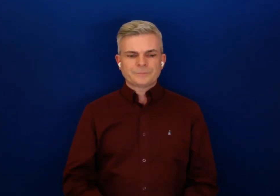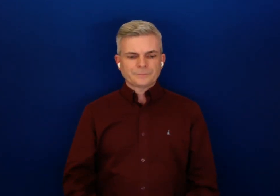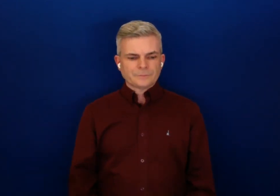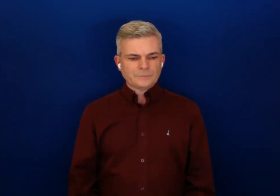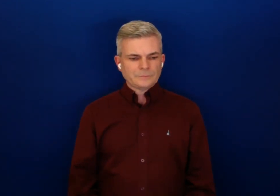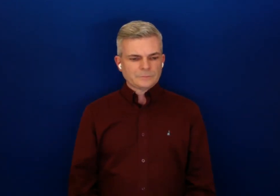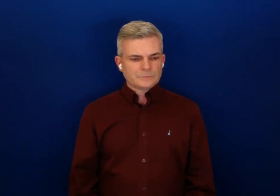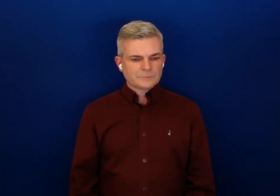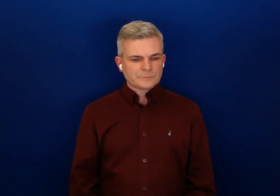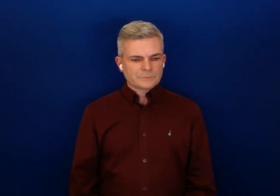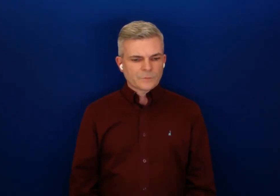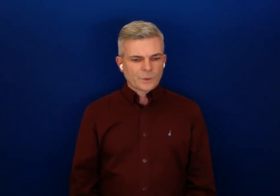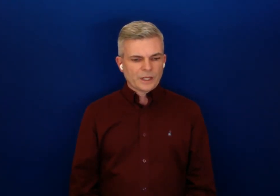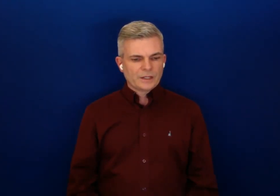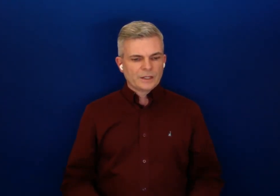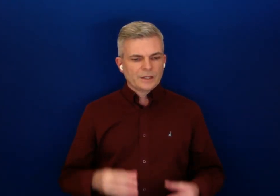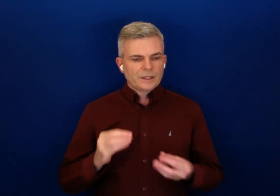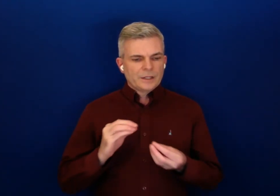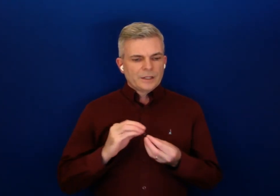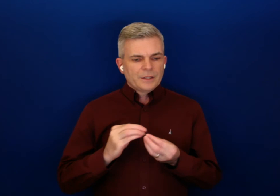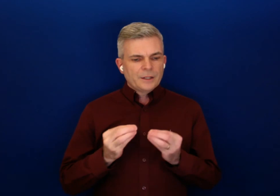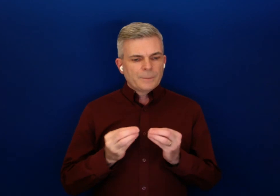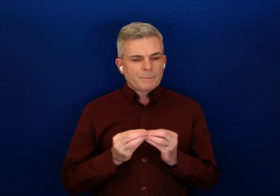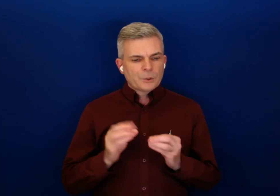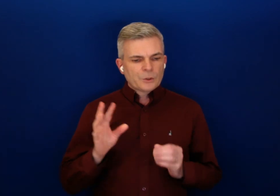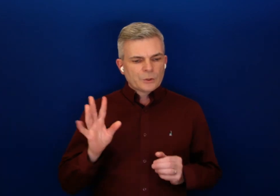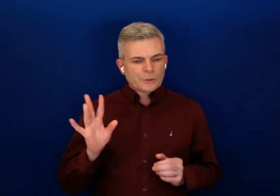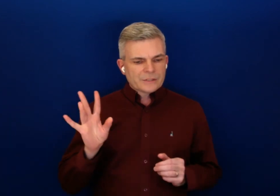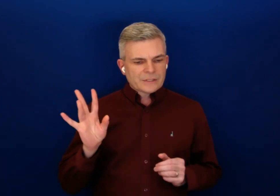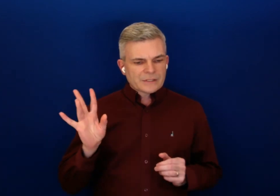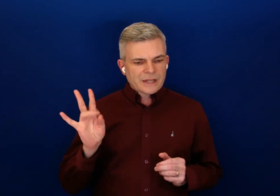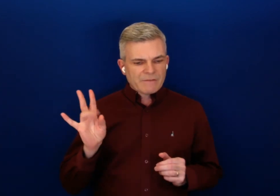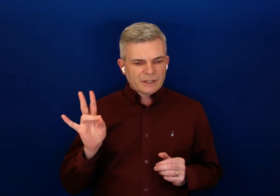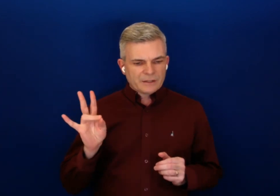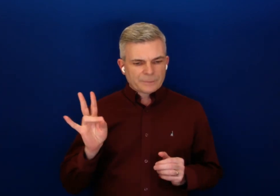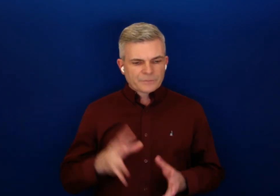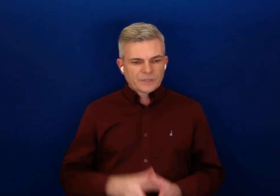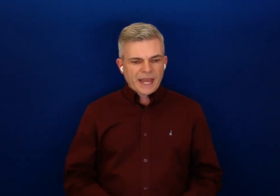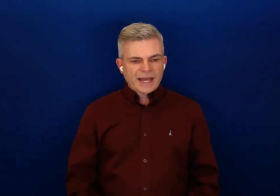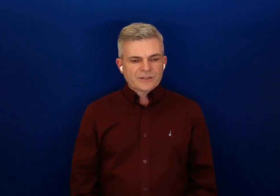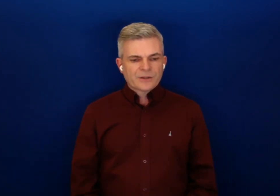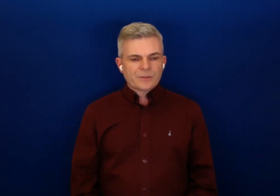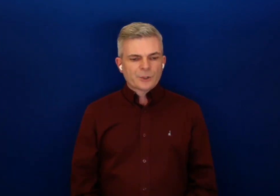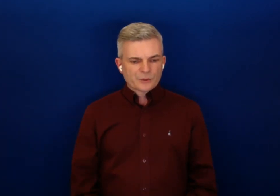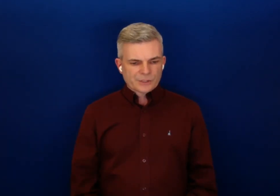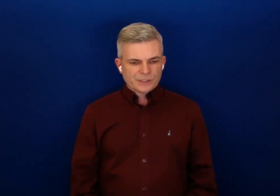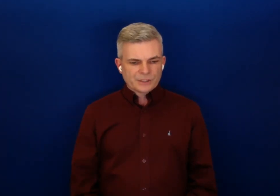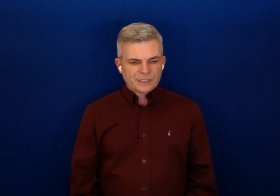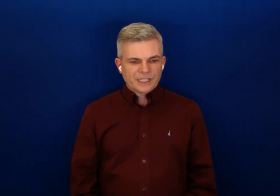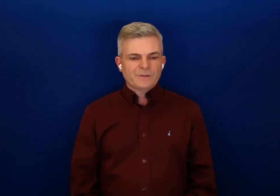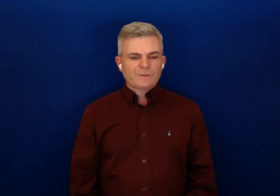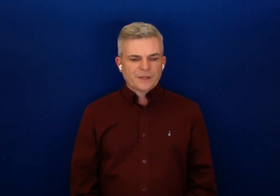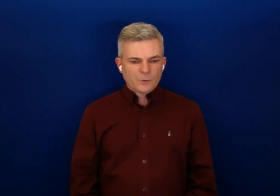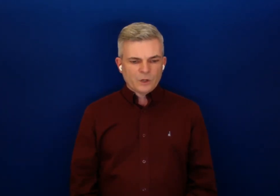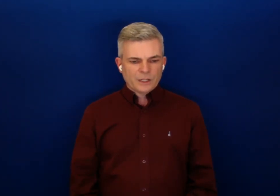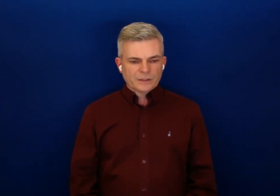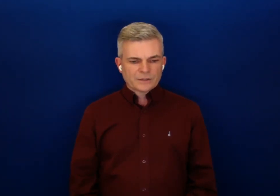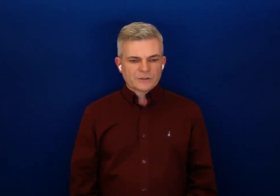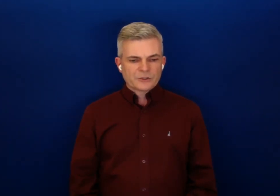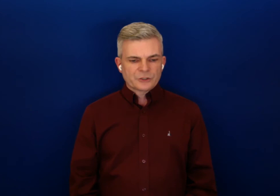Okay. Number 7. Ask the person if they want children